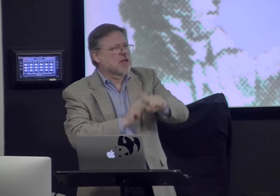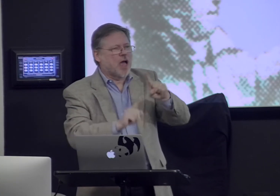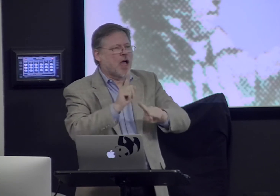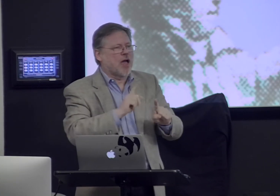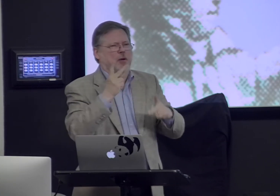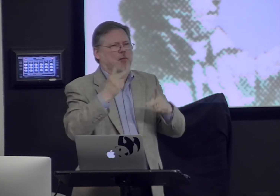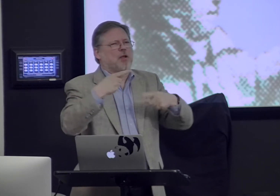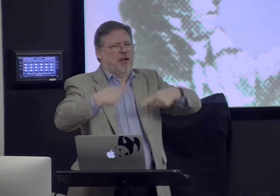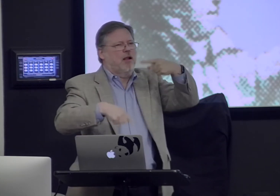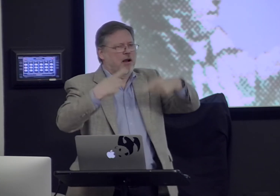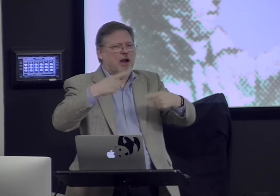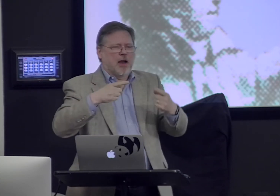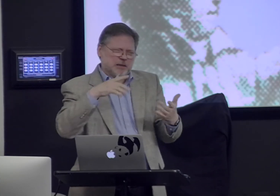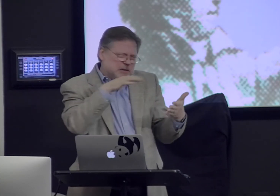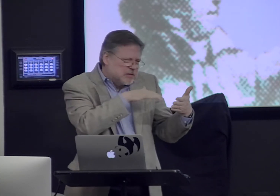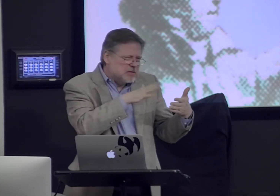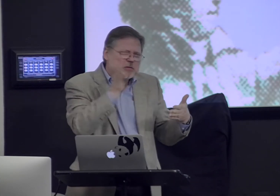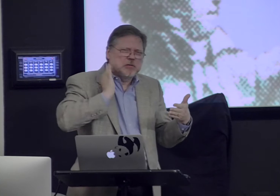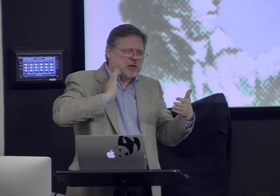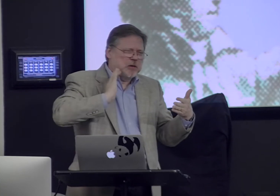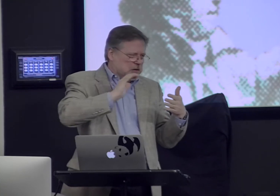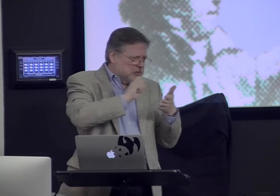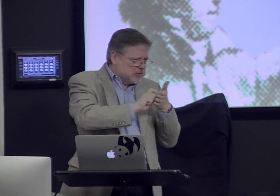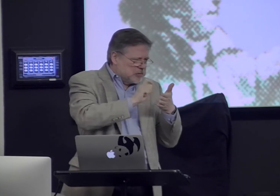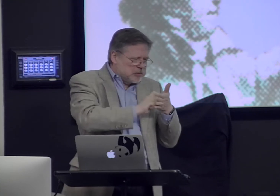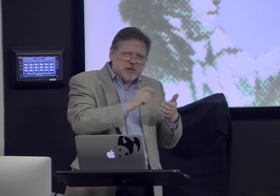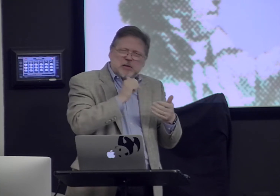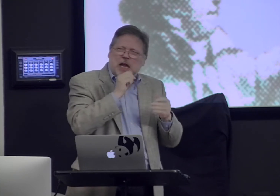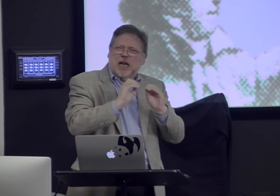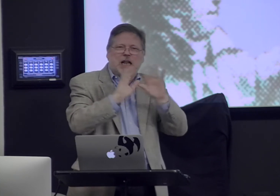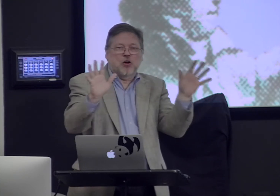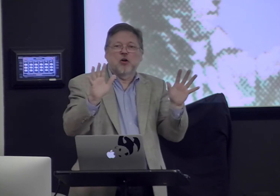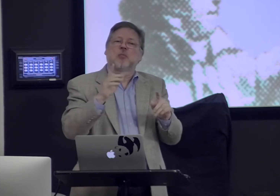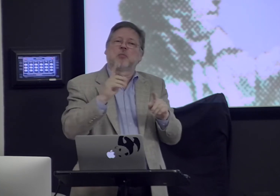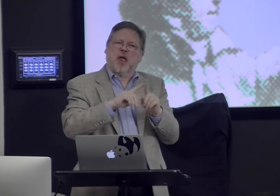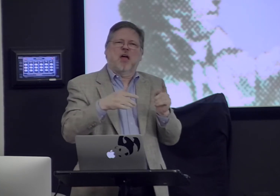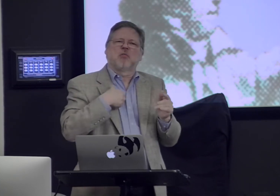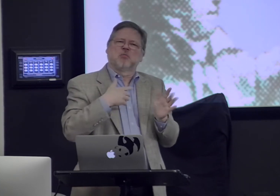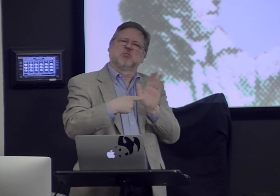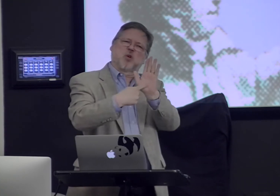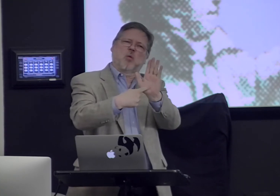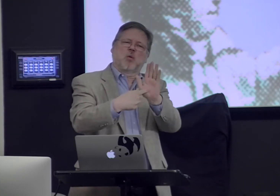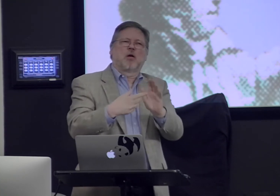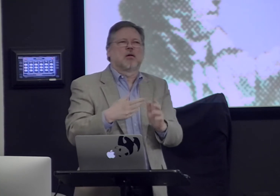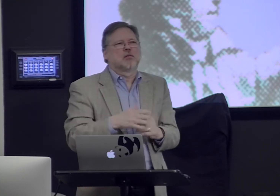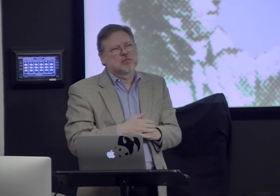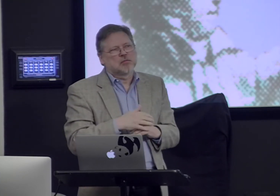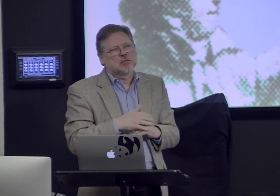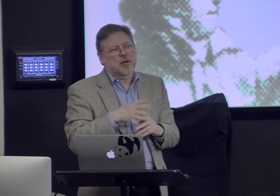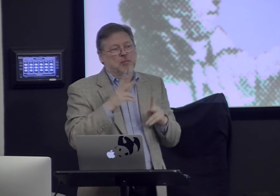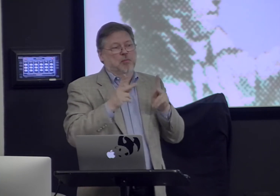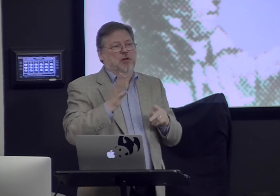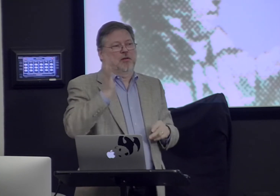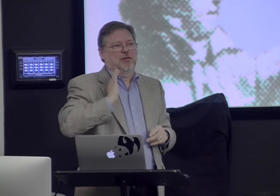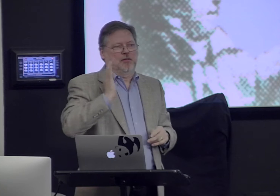is a historical relationship between ASL and LSF. And the exact nature of what's left in